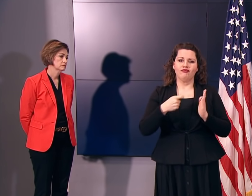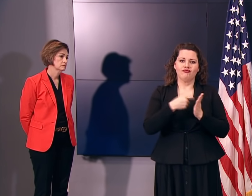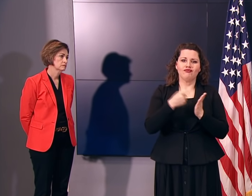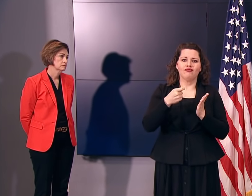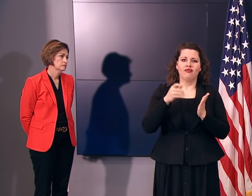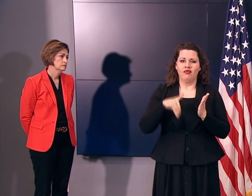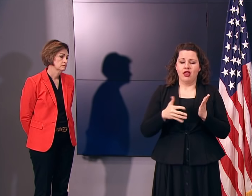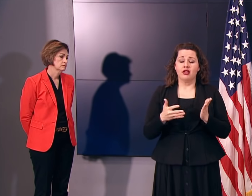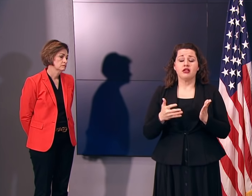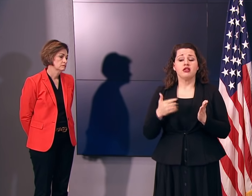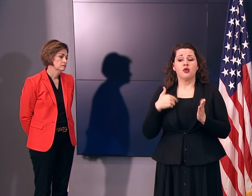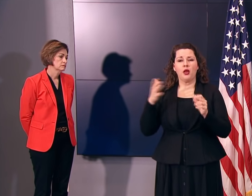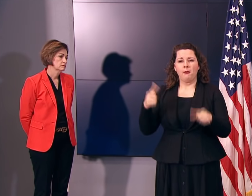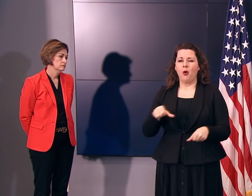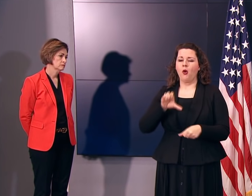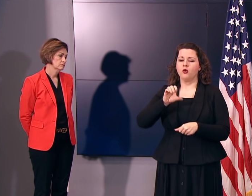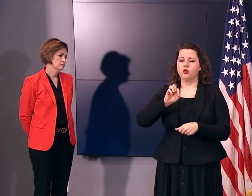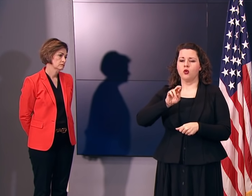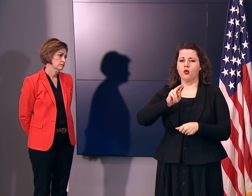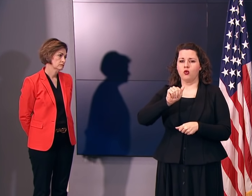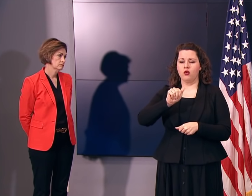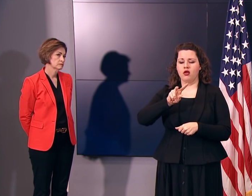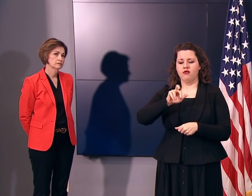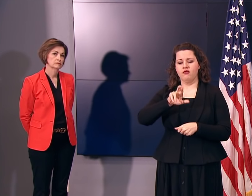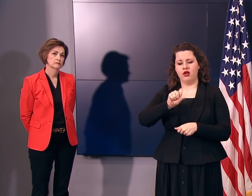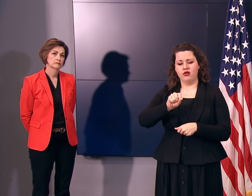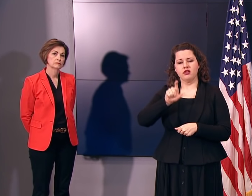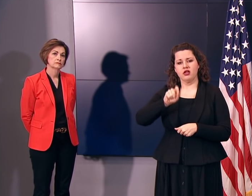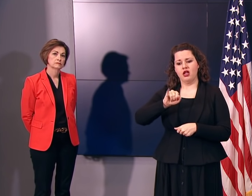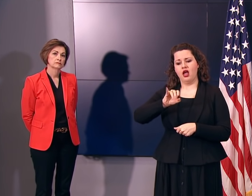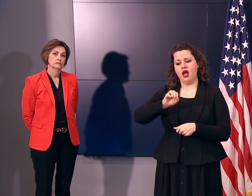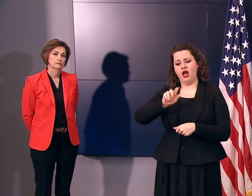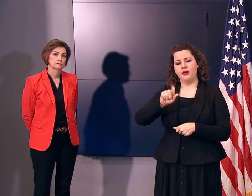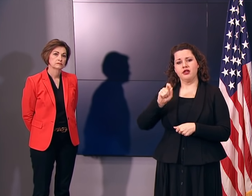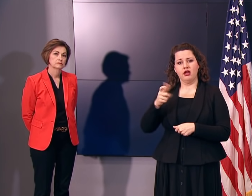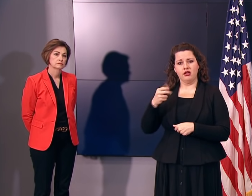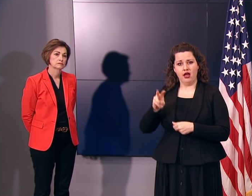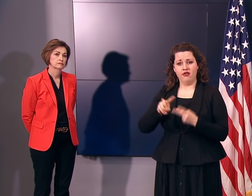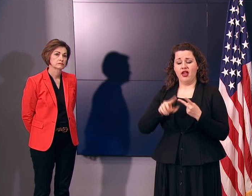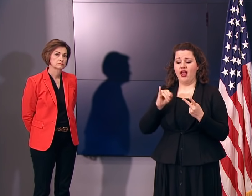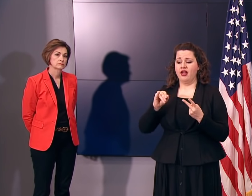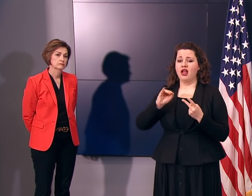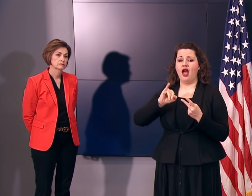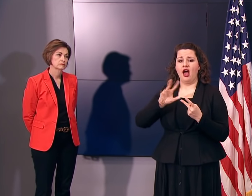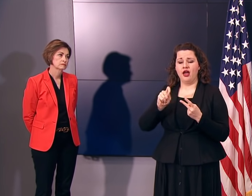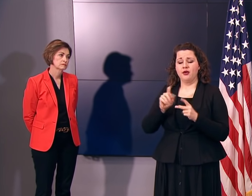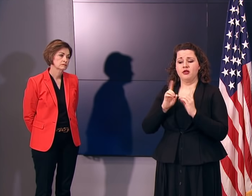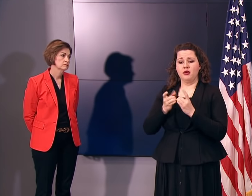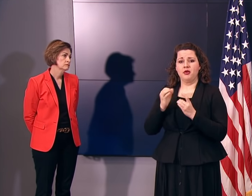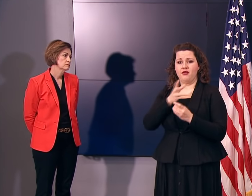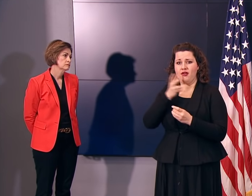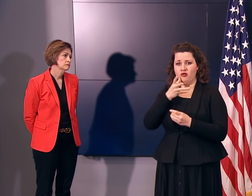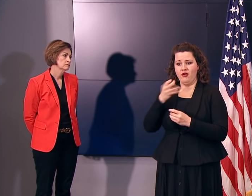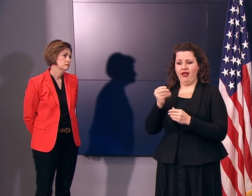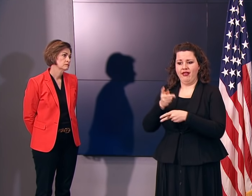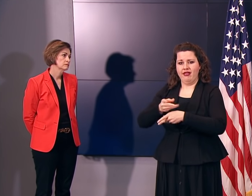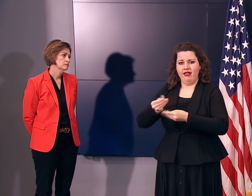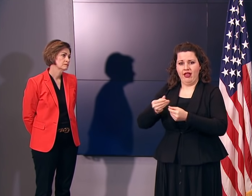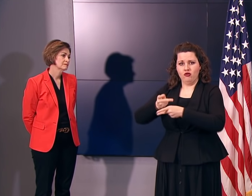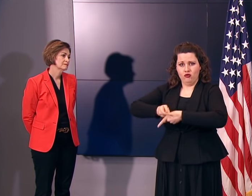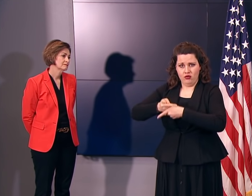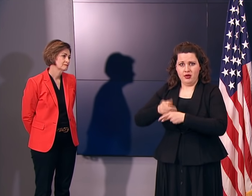at the coronavirus.iowa.gov website and the Iowa Department of Agriculture and Land Stewardship web pages as well.